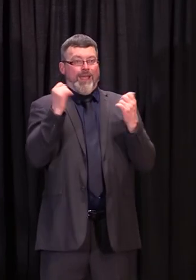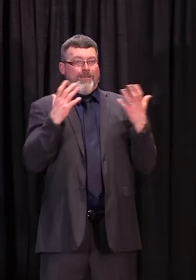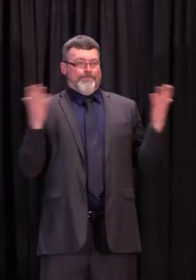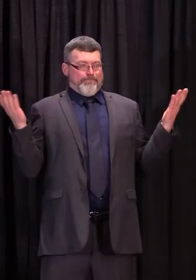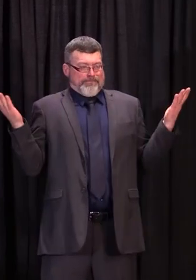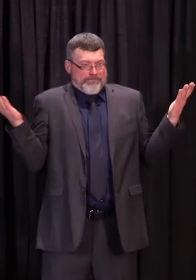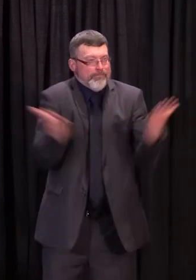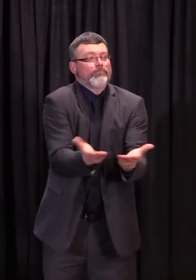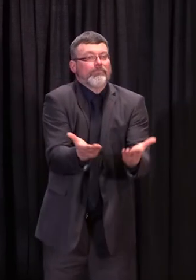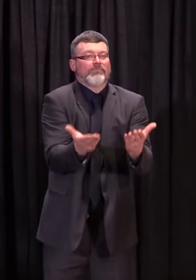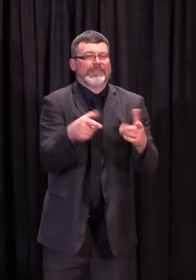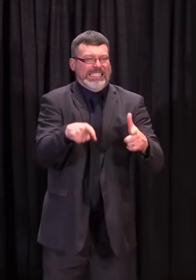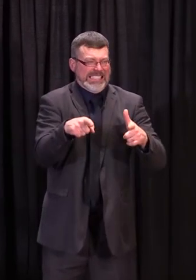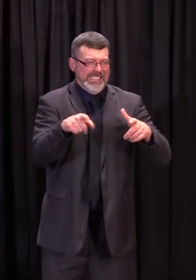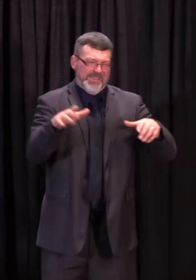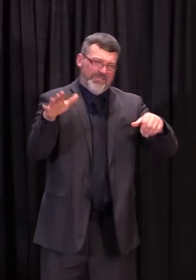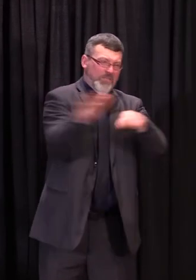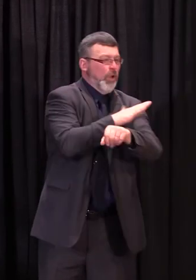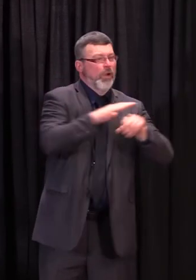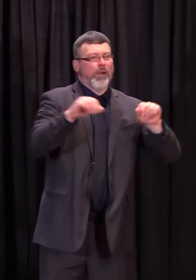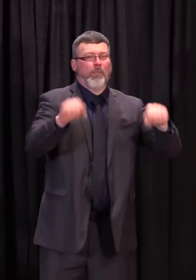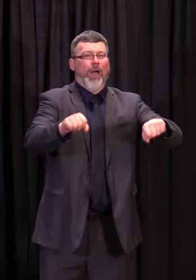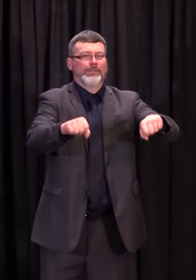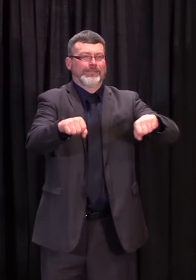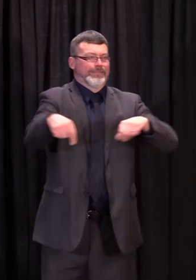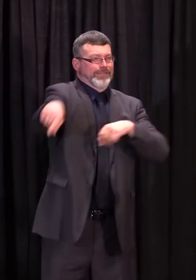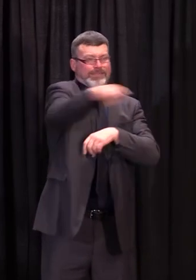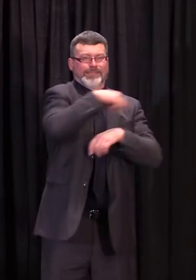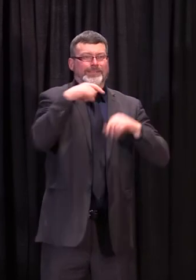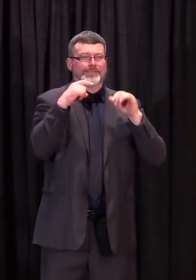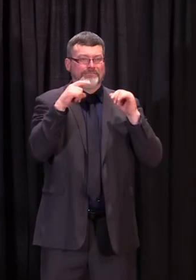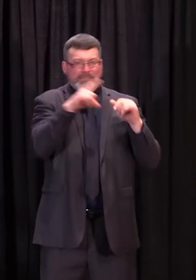deliver on the full potential of this moment.